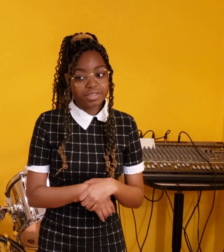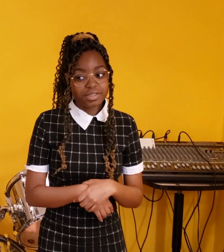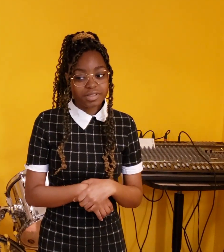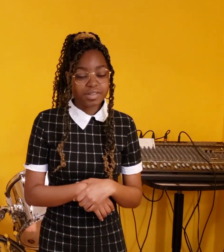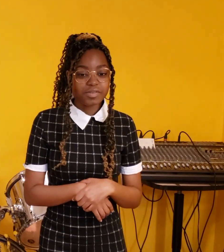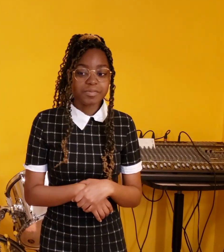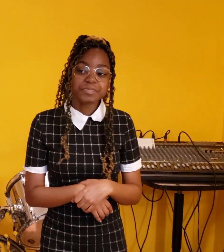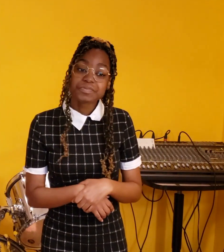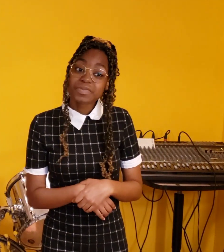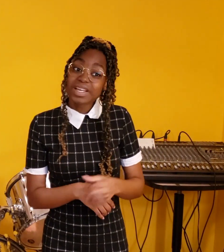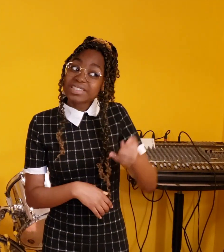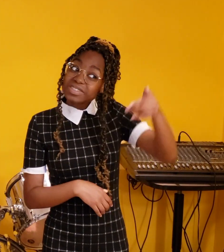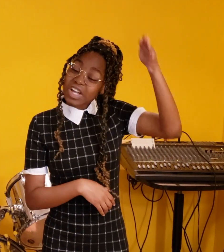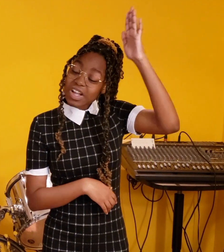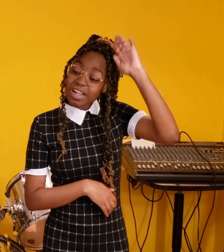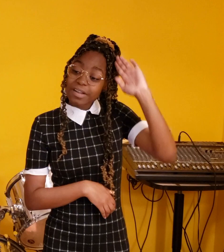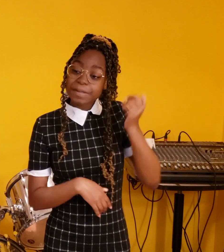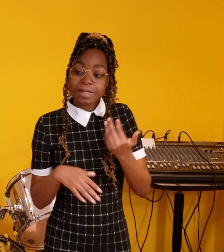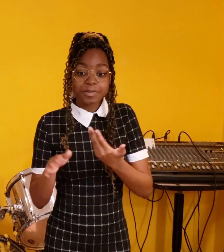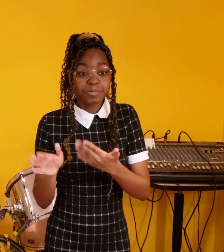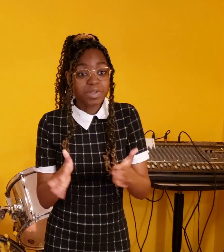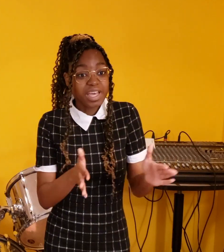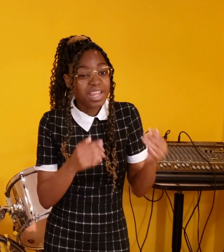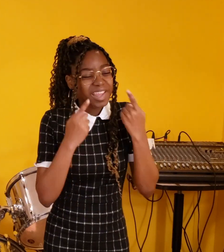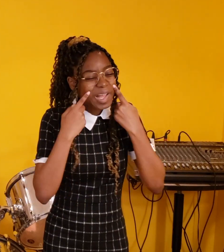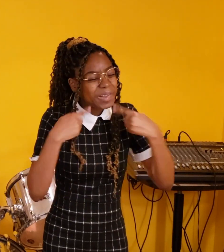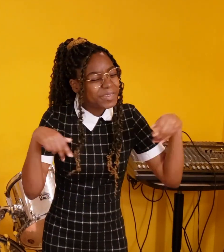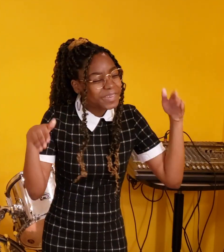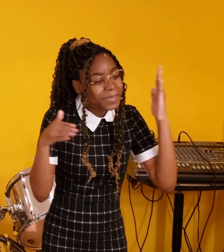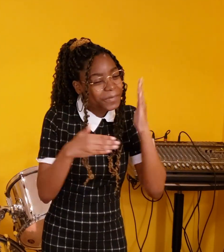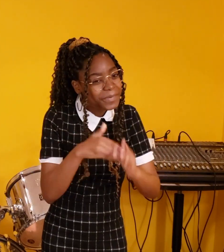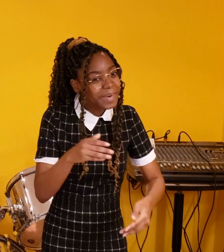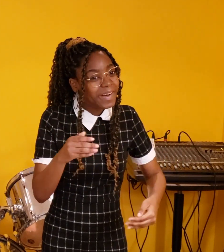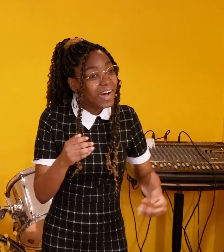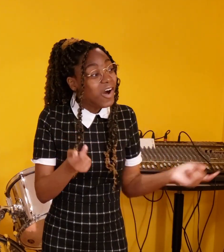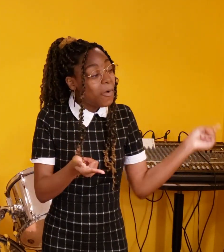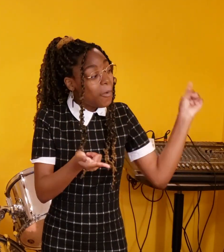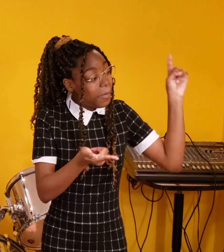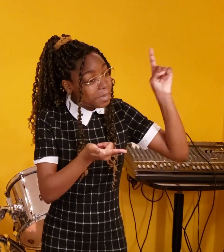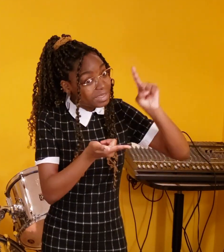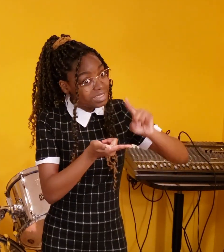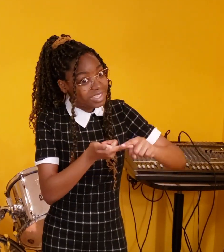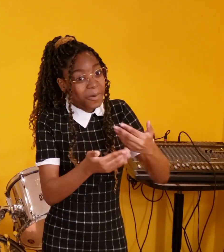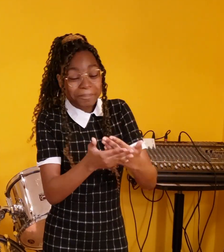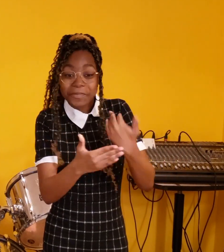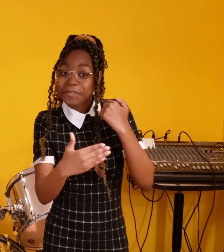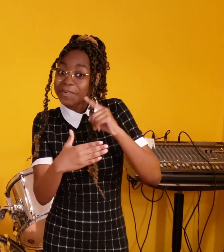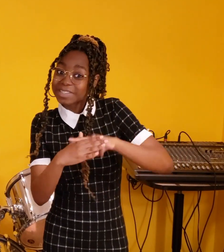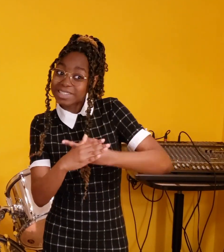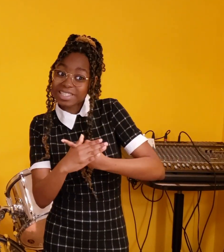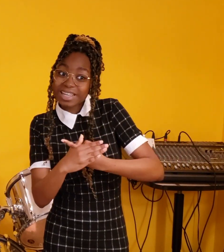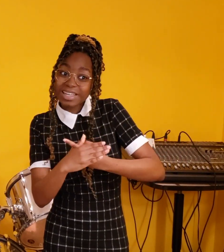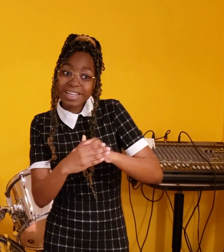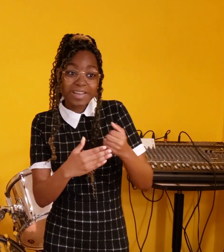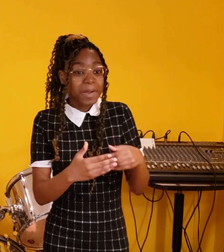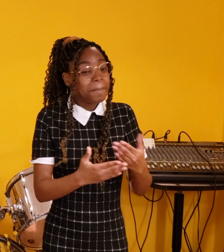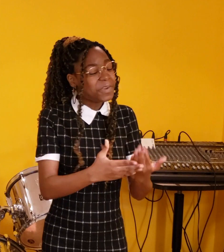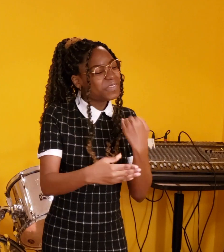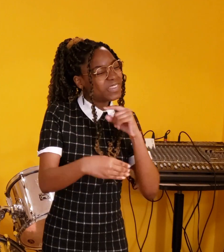See, so God's plan has been fulfilled up until now. We've seen that before time and before the creation of the